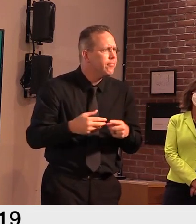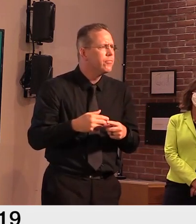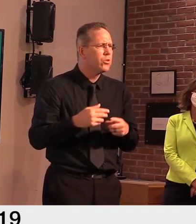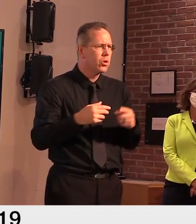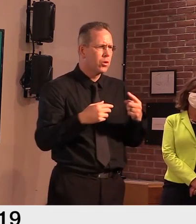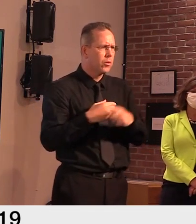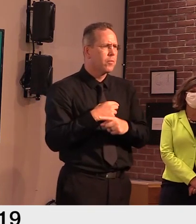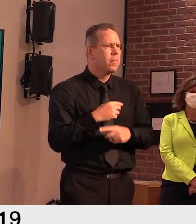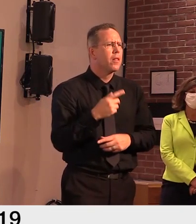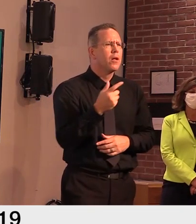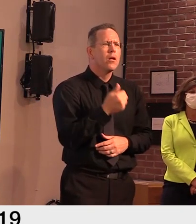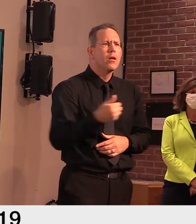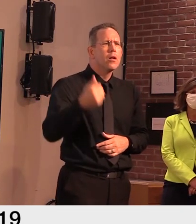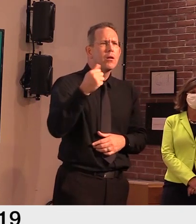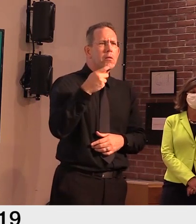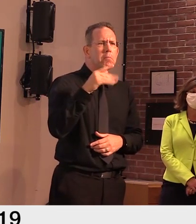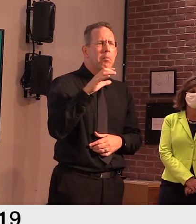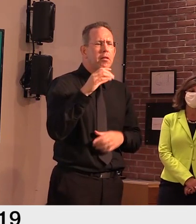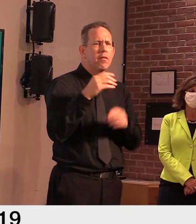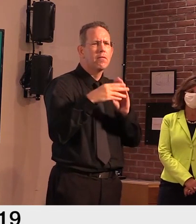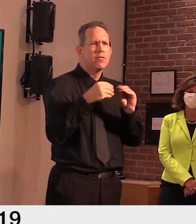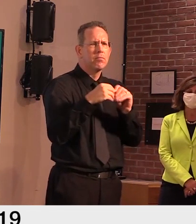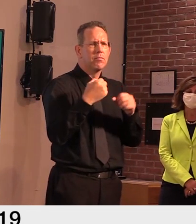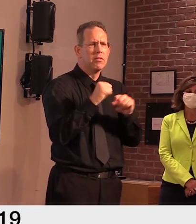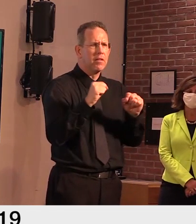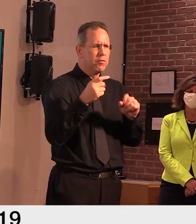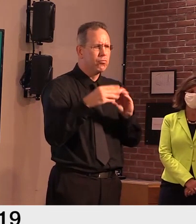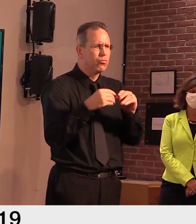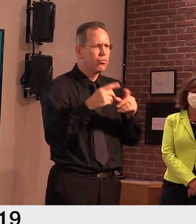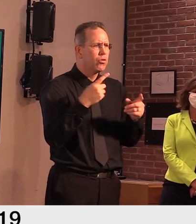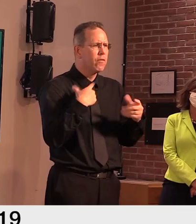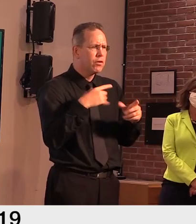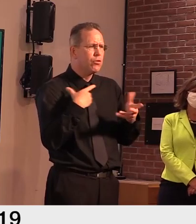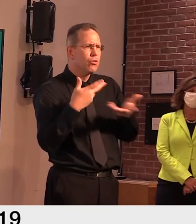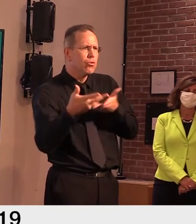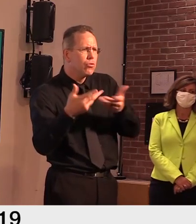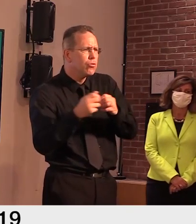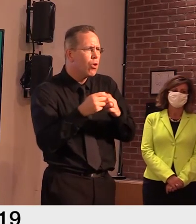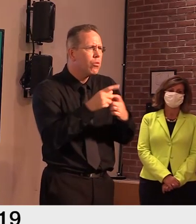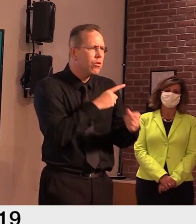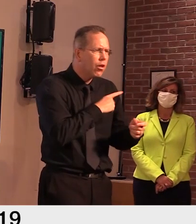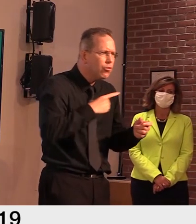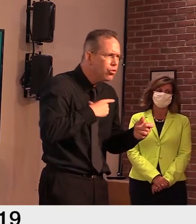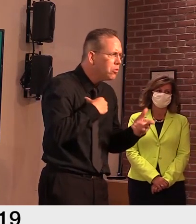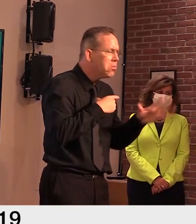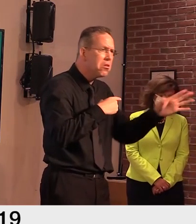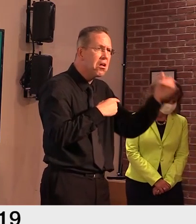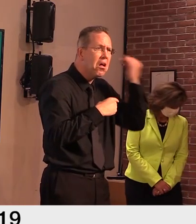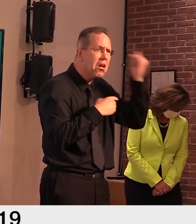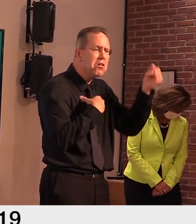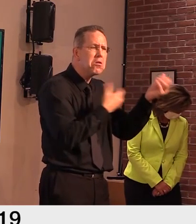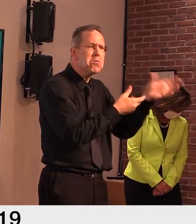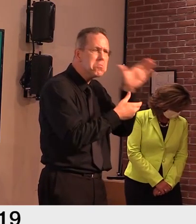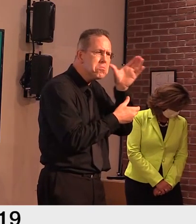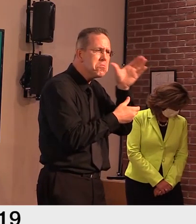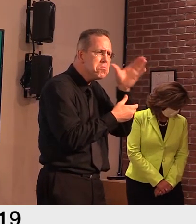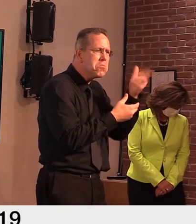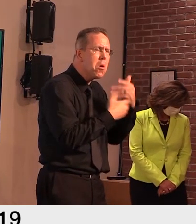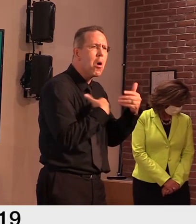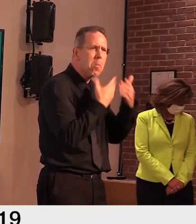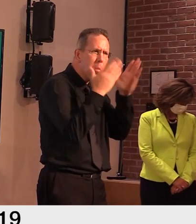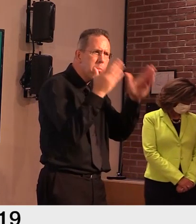opportunity where we concur with the things that they're exploring. As you probably know, early on, we put